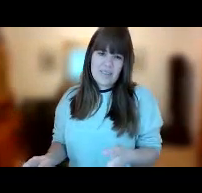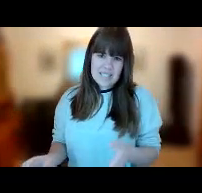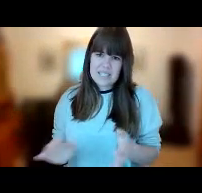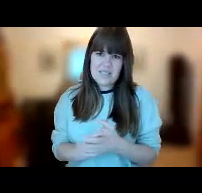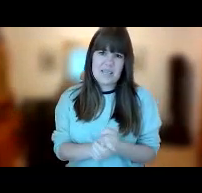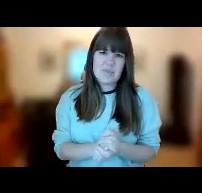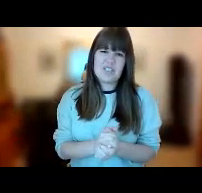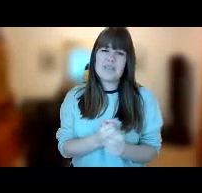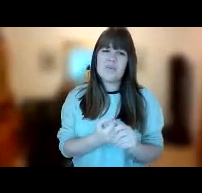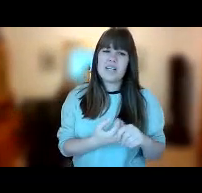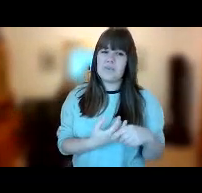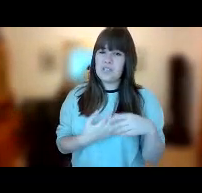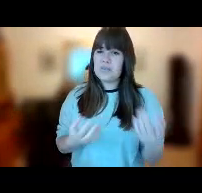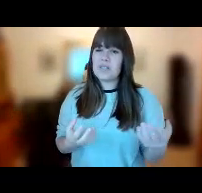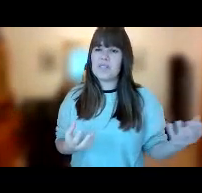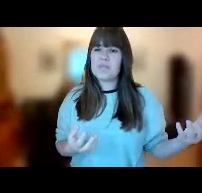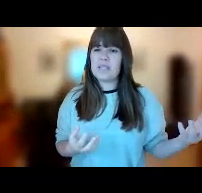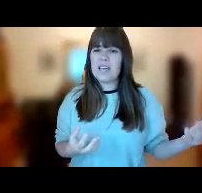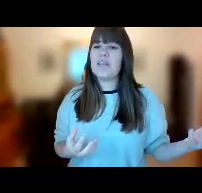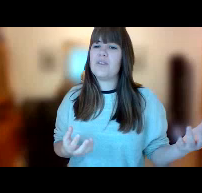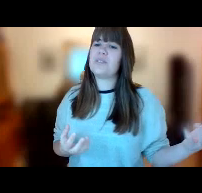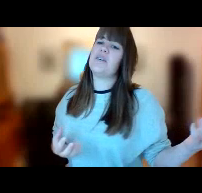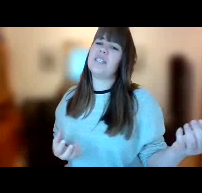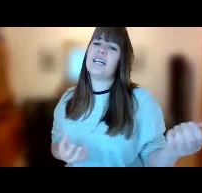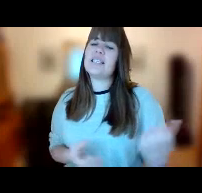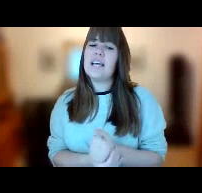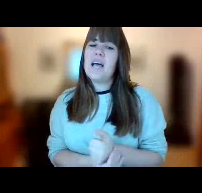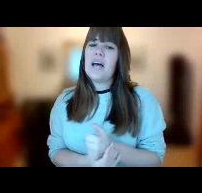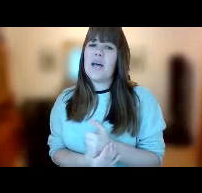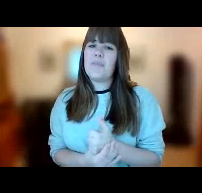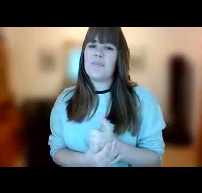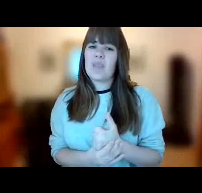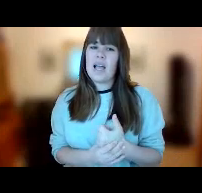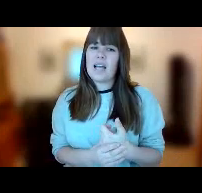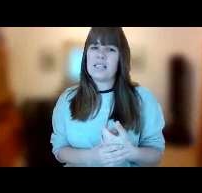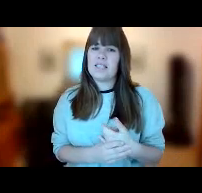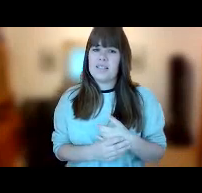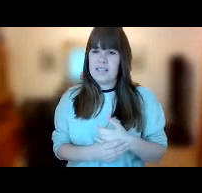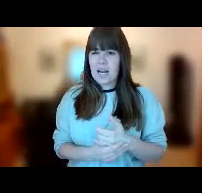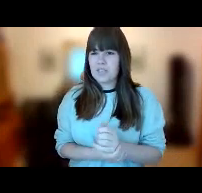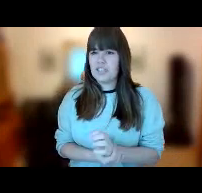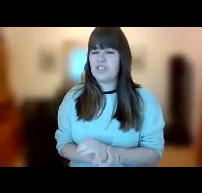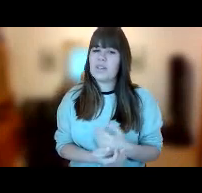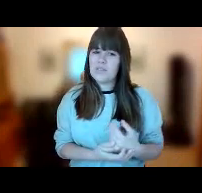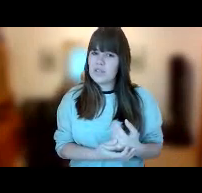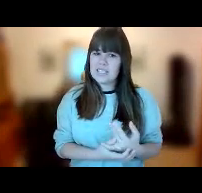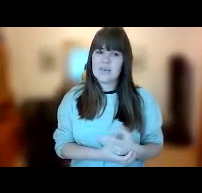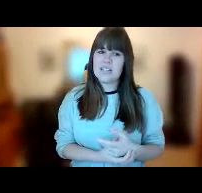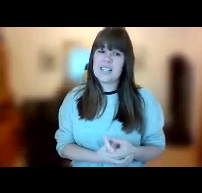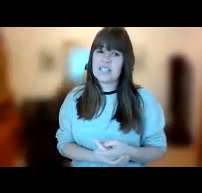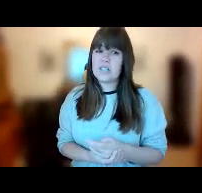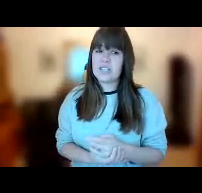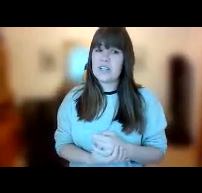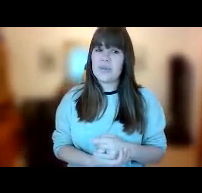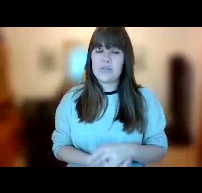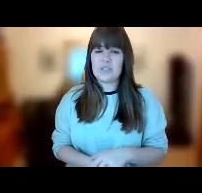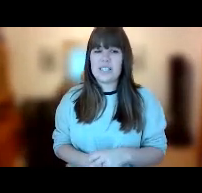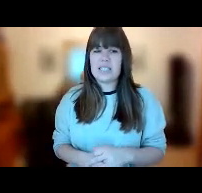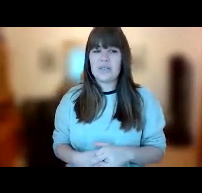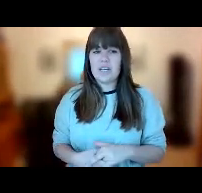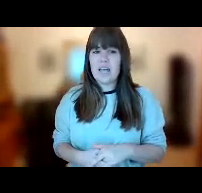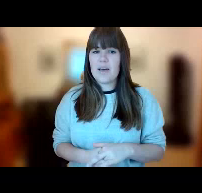normally does a bit of an activity, but just some words that we do sometimes hear being used nowadays, and language that should be avoided nowadays. So we